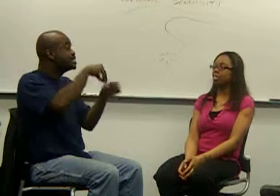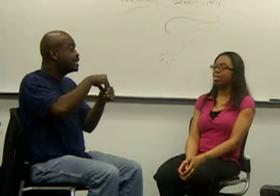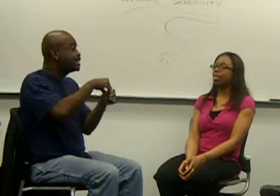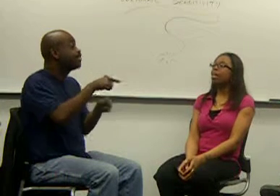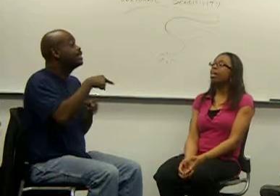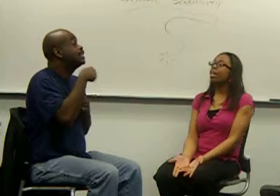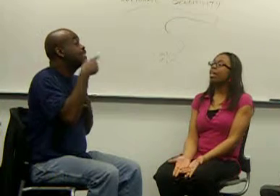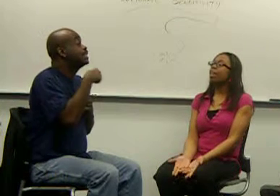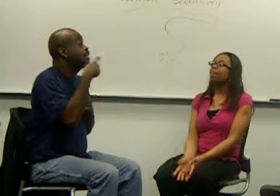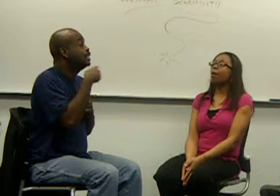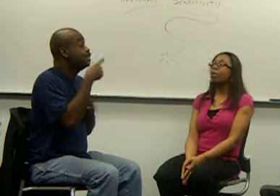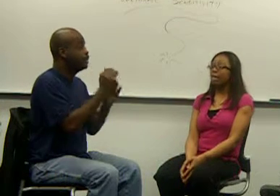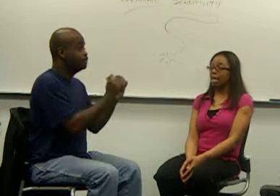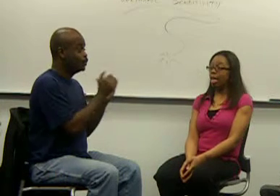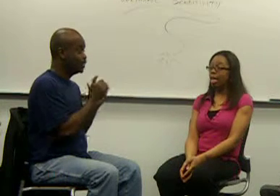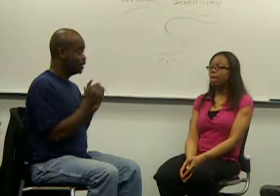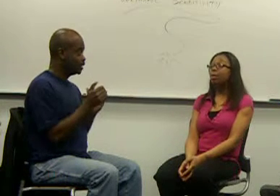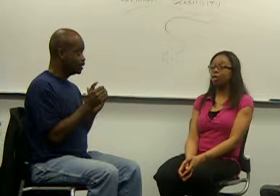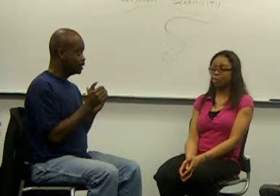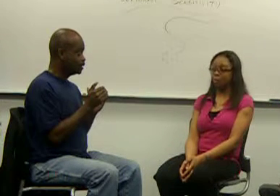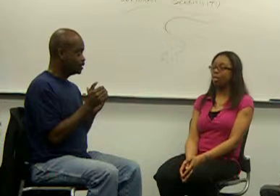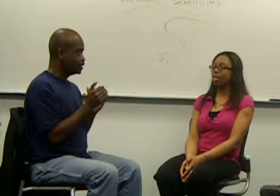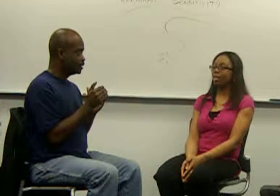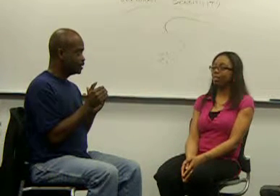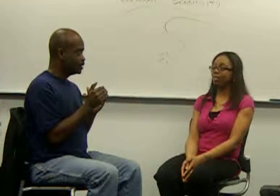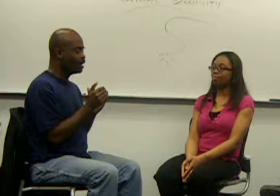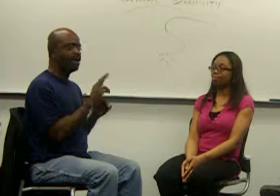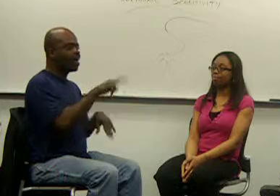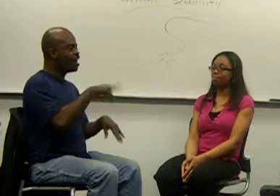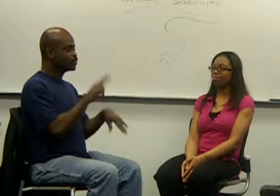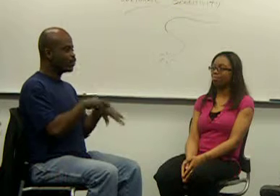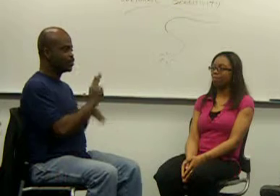Say for instance, if I was in a hearing community,